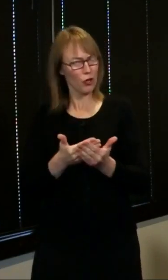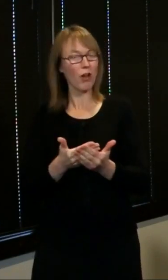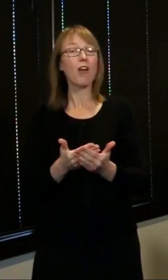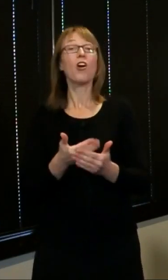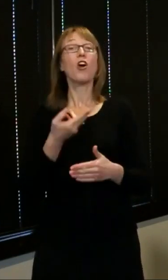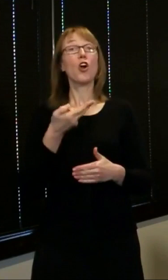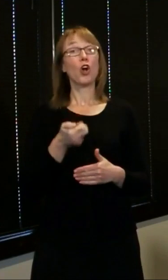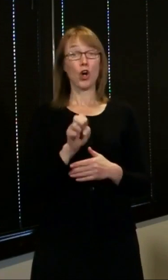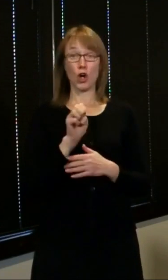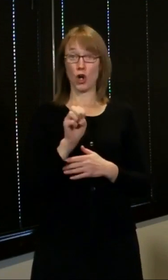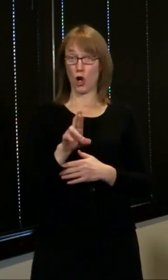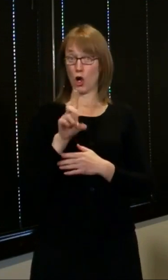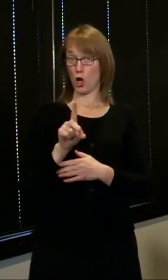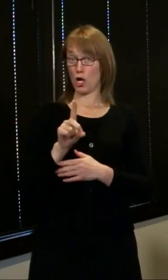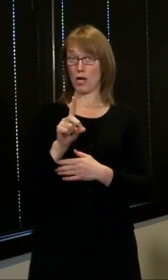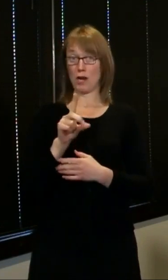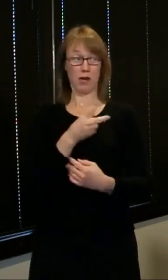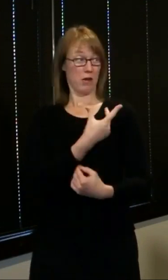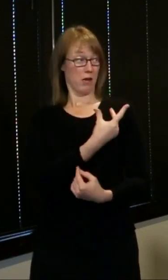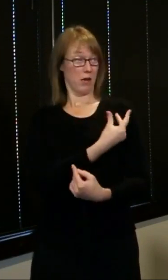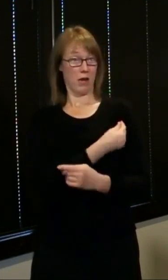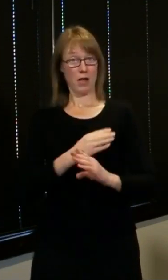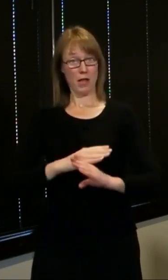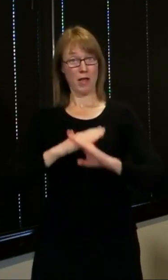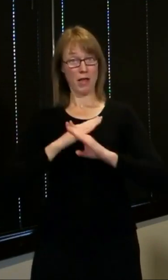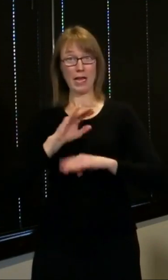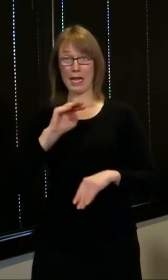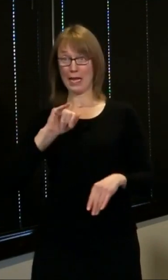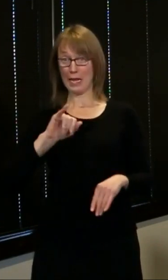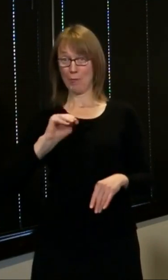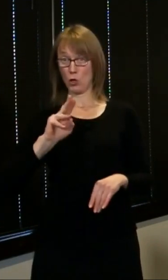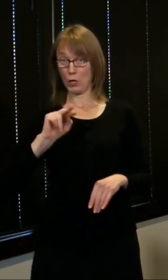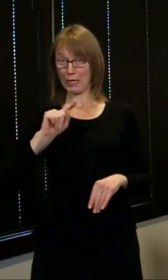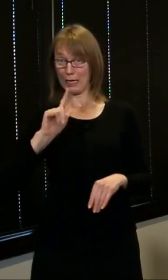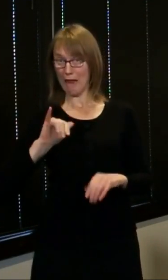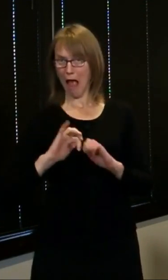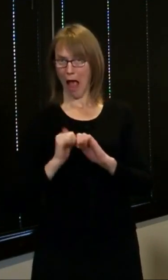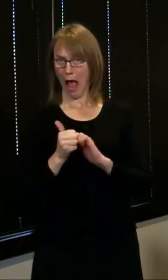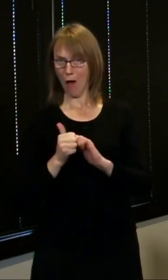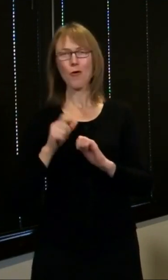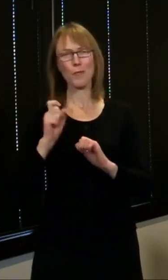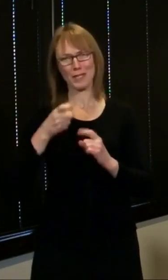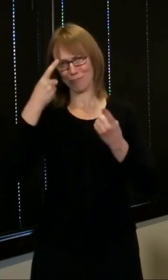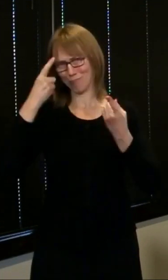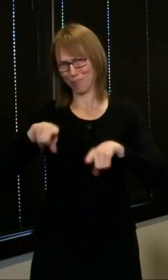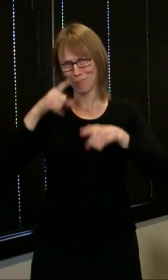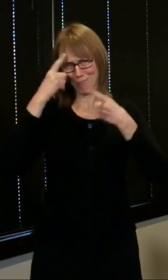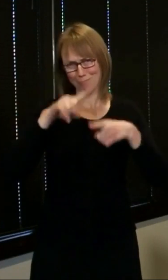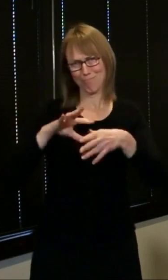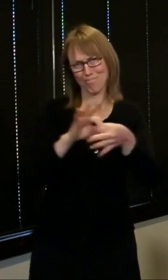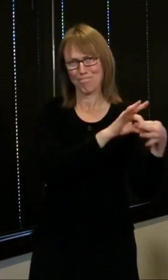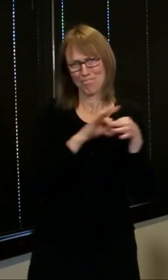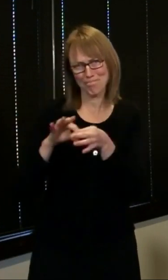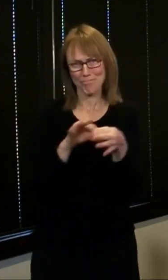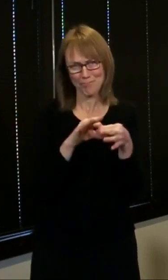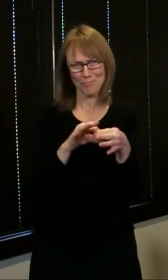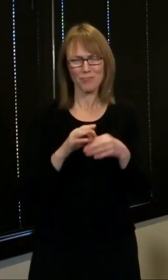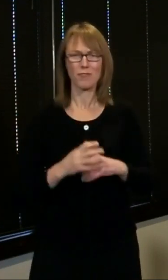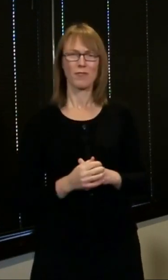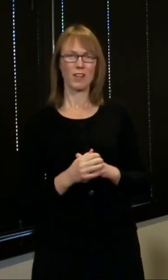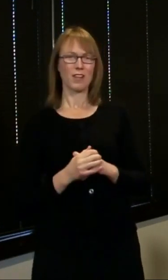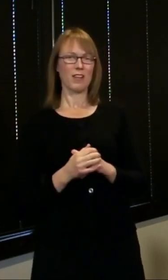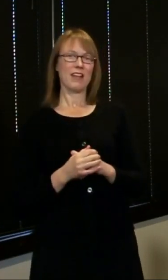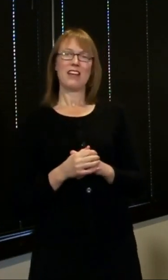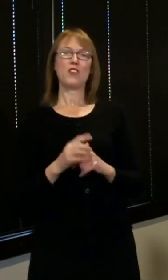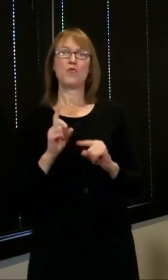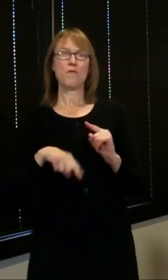think everybody understands this. You know, you can't win a war by fighting on multiple separate fronts. You really have to have